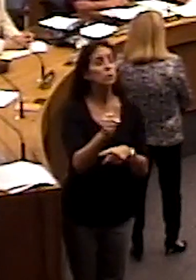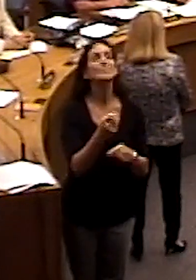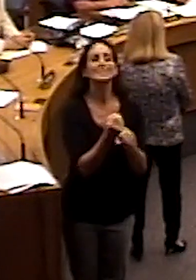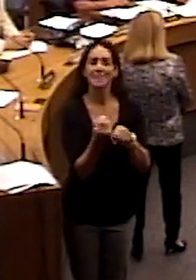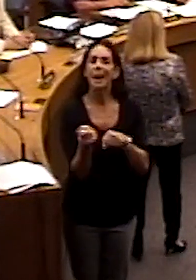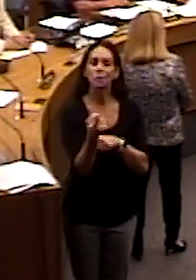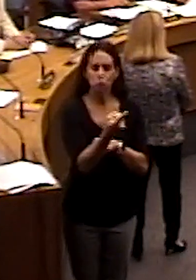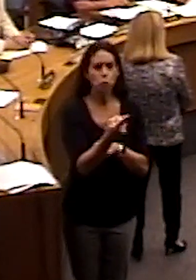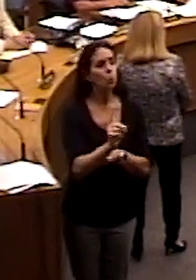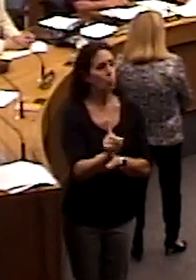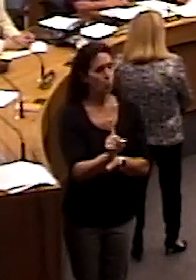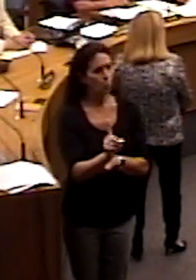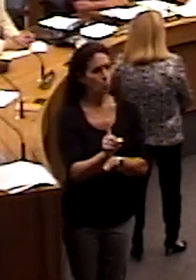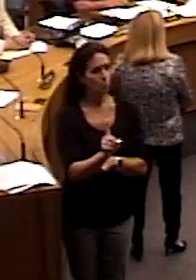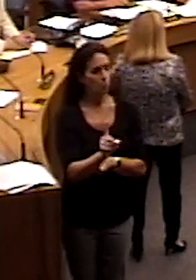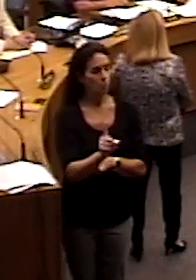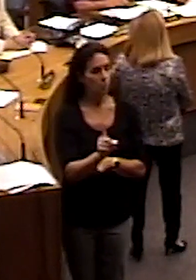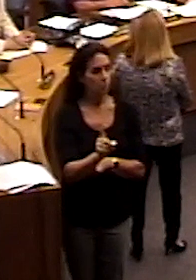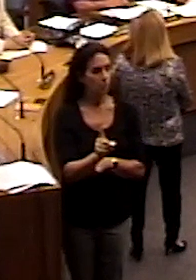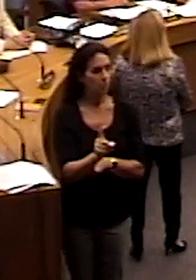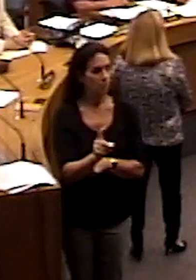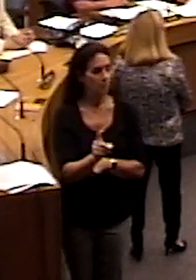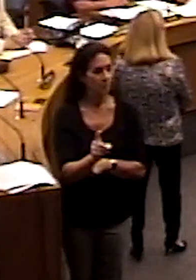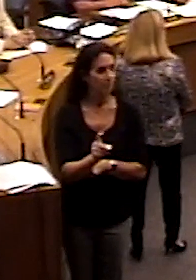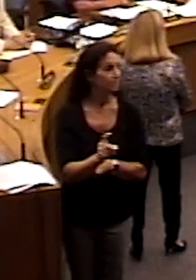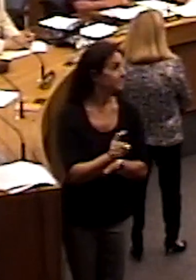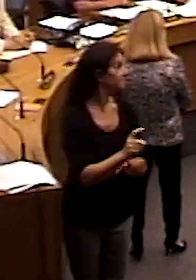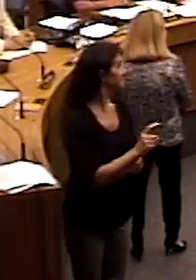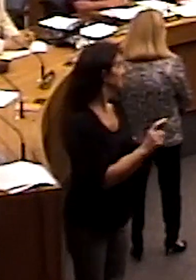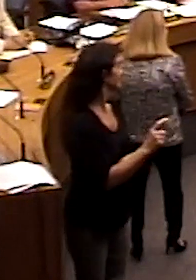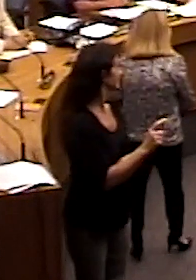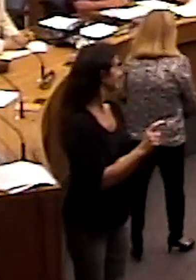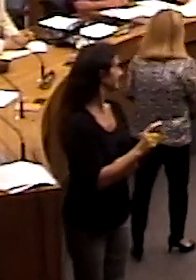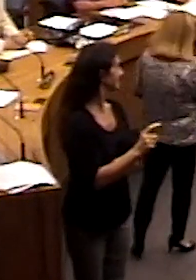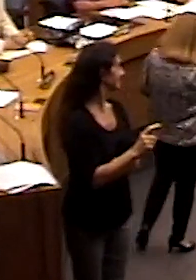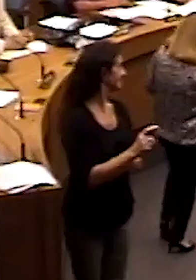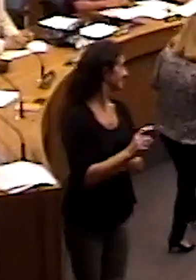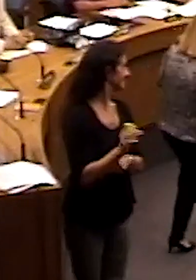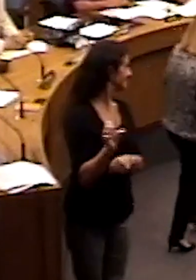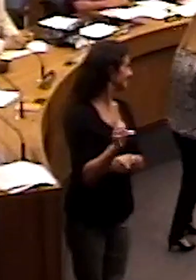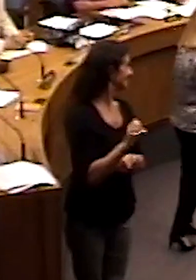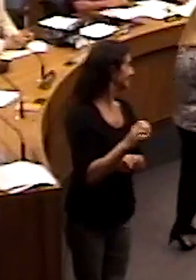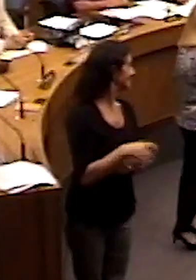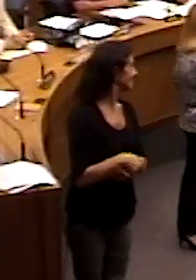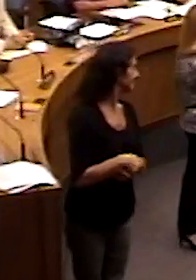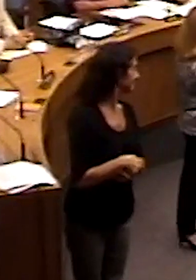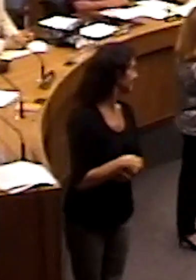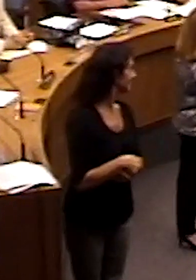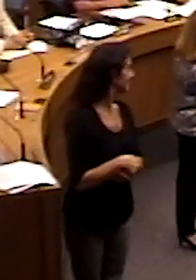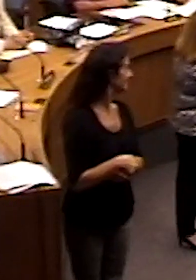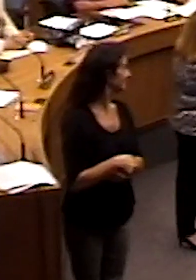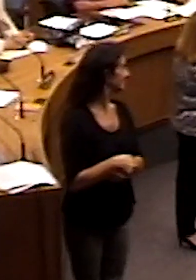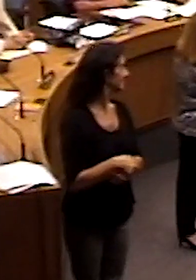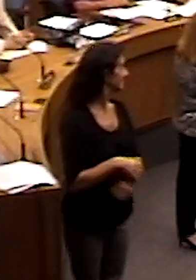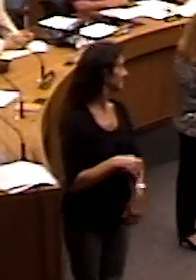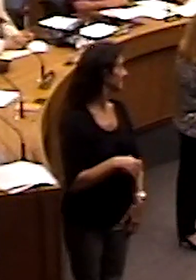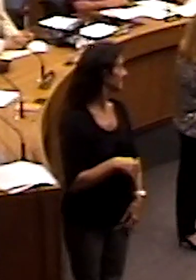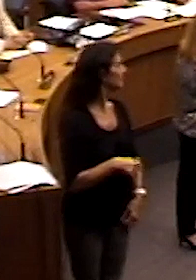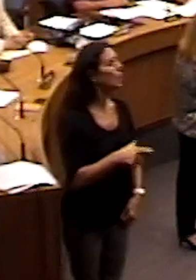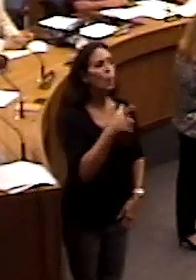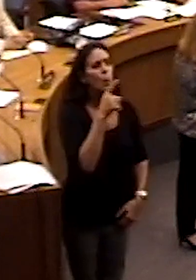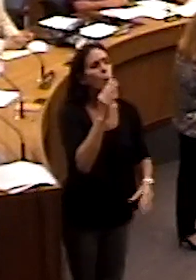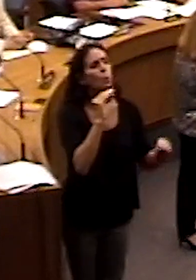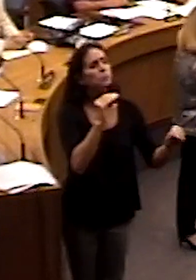Mm-hmm. And when do you go to high school? Next year. Wow. Oh, good, yeah. Good. That's what we're talking about. That's awesome. Who taught you how to pitch?